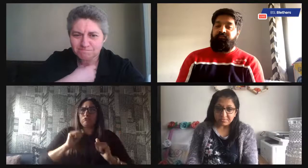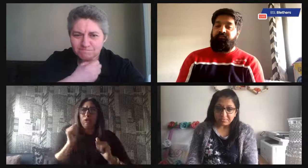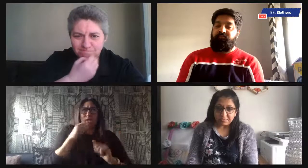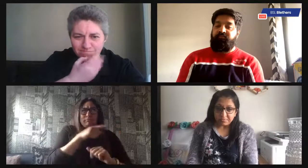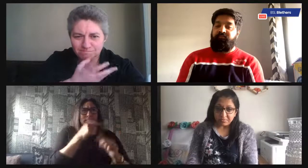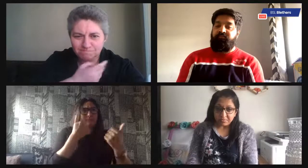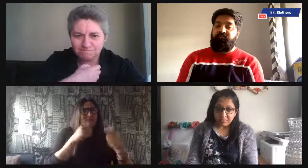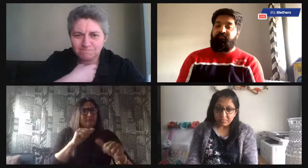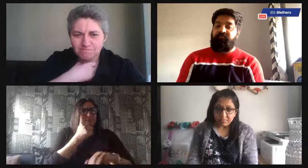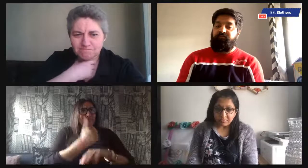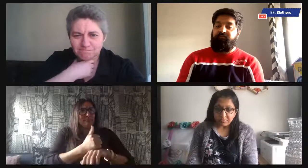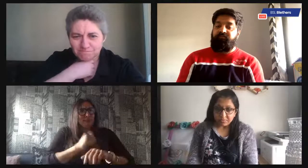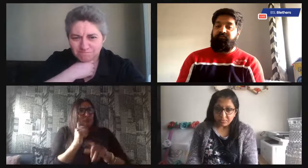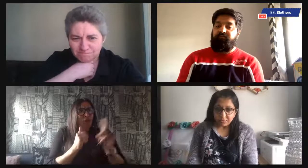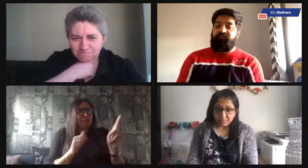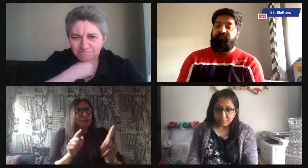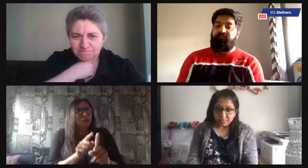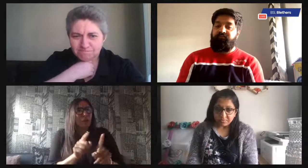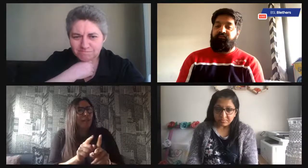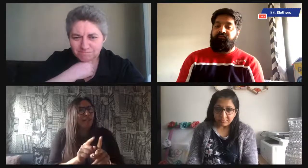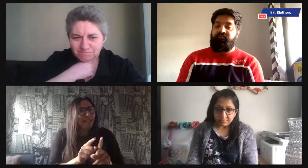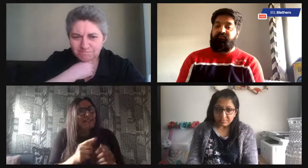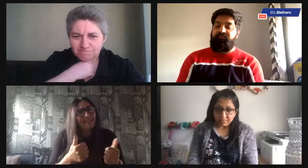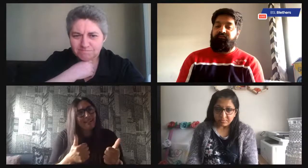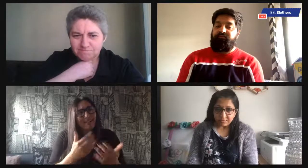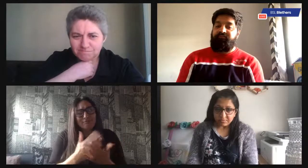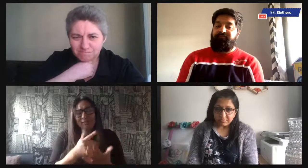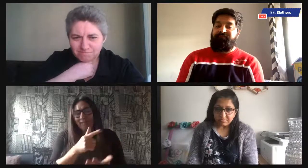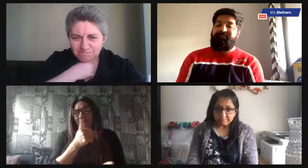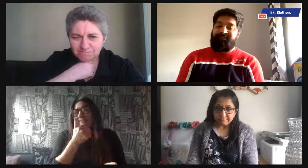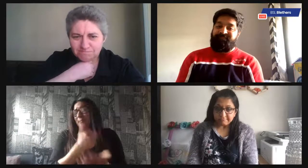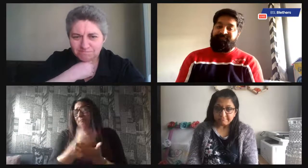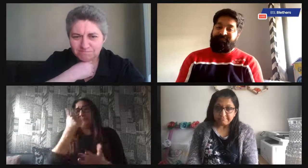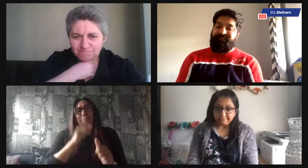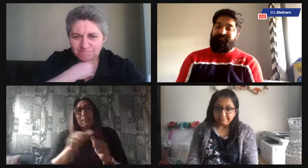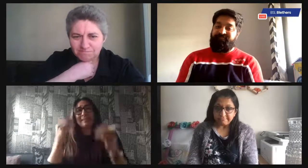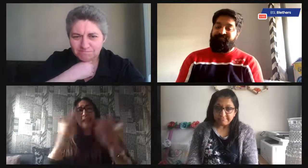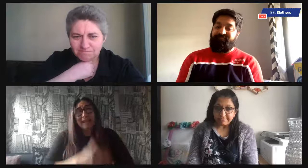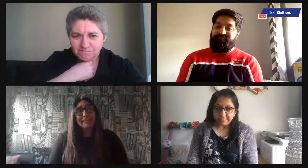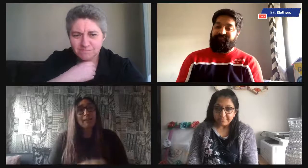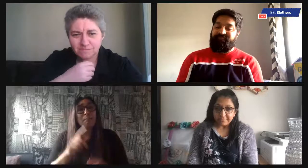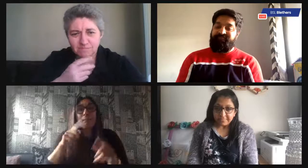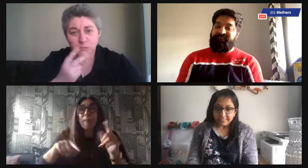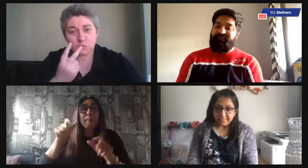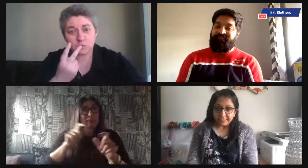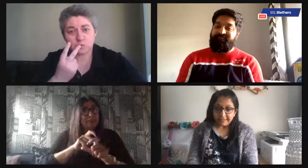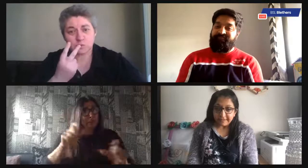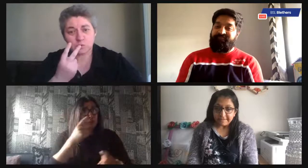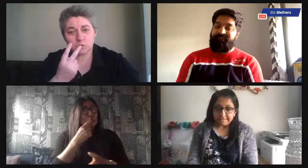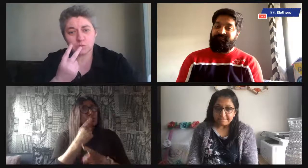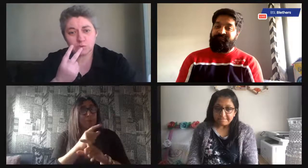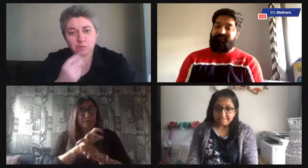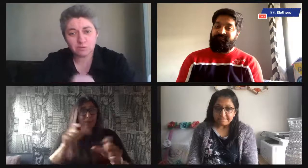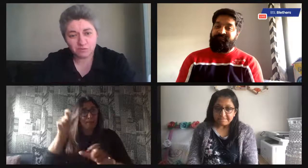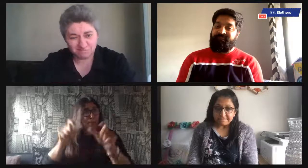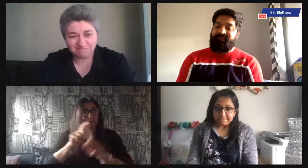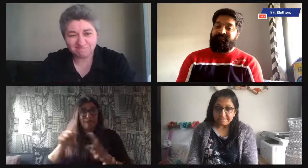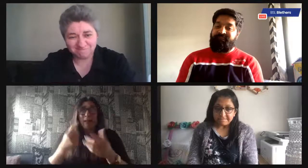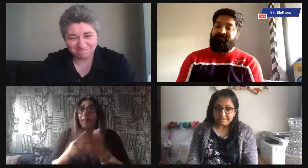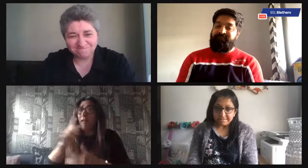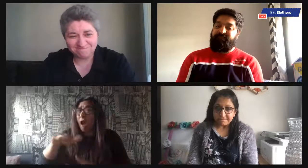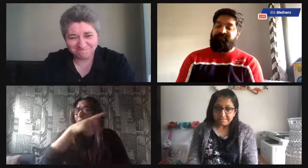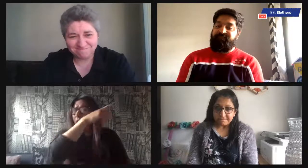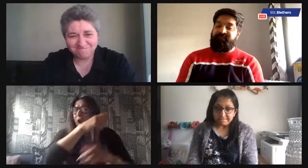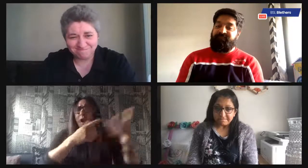the music that went, the pride that people had about the dual identity being ethnic as well as